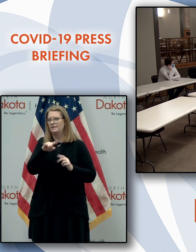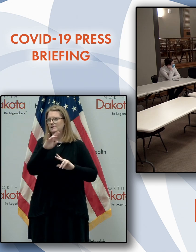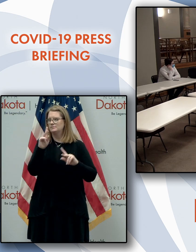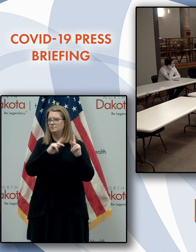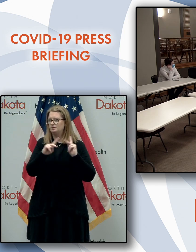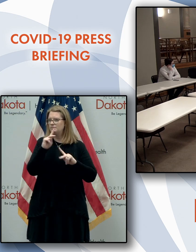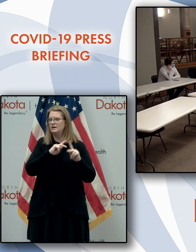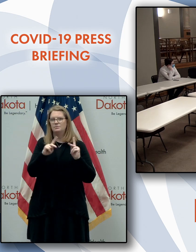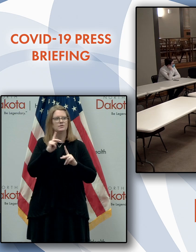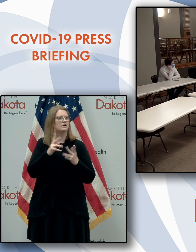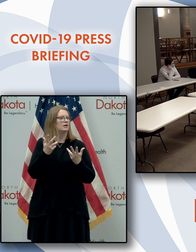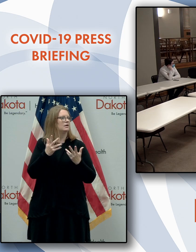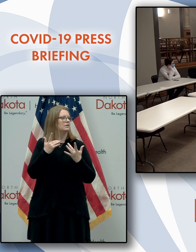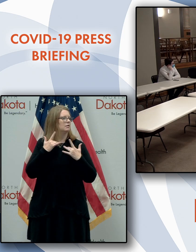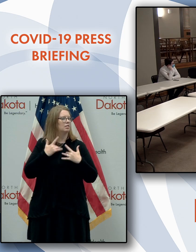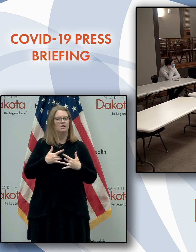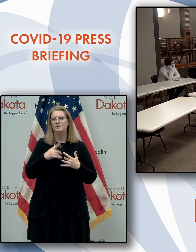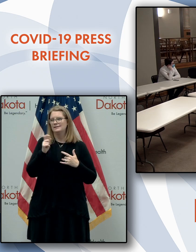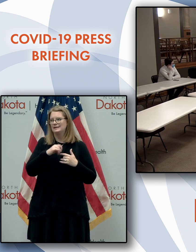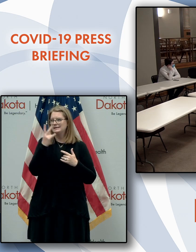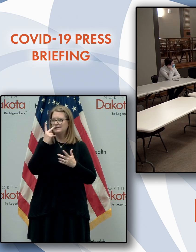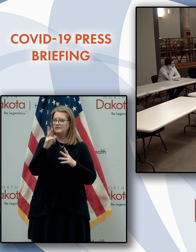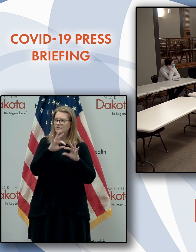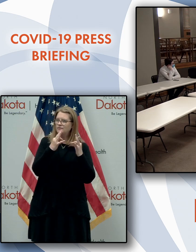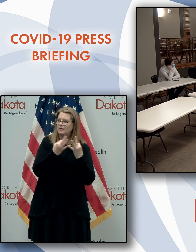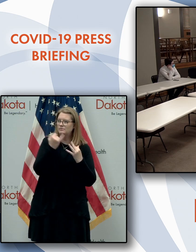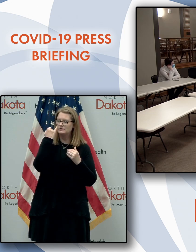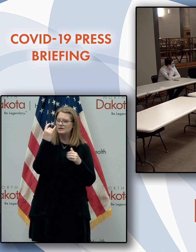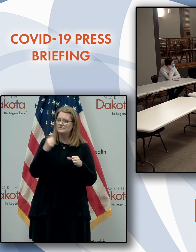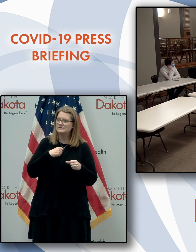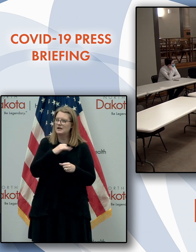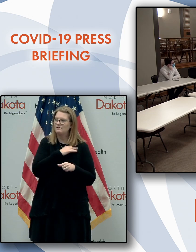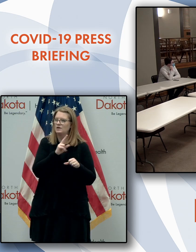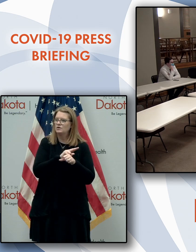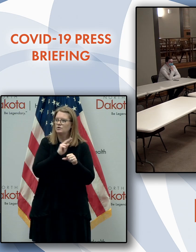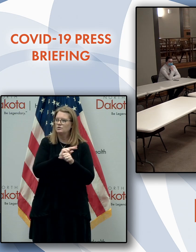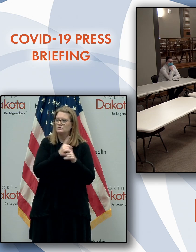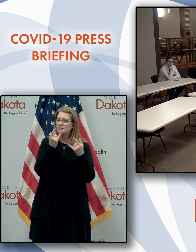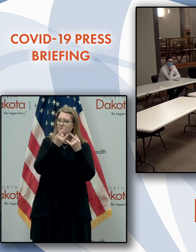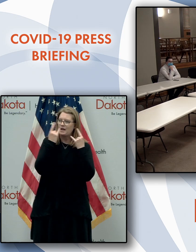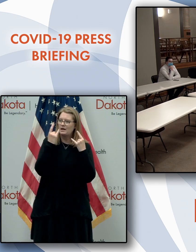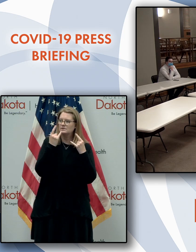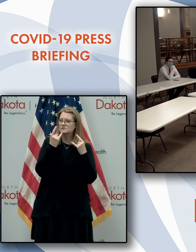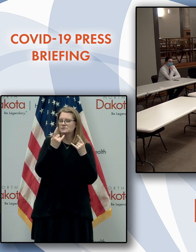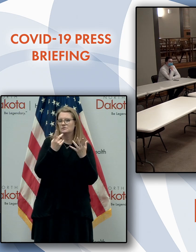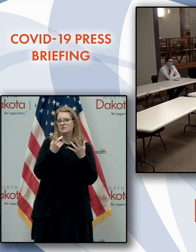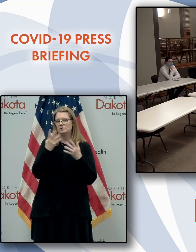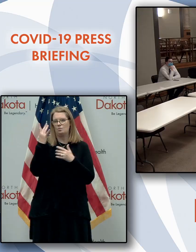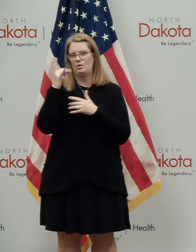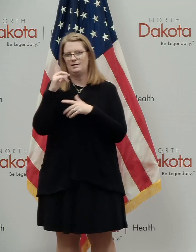to thrive and need to see their families. If staff can use masks and precautions, why can't families?